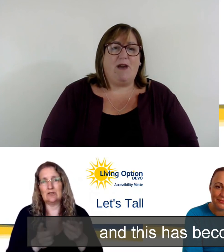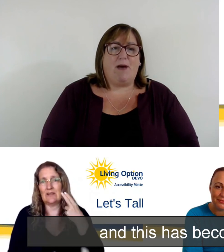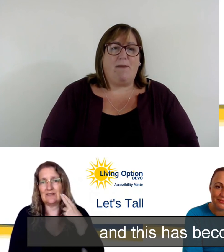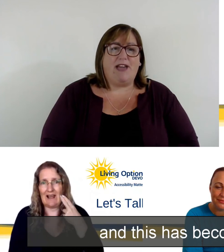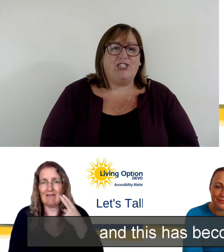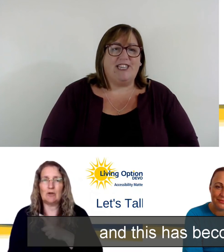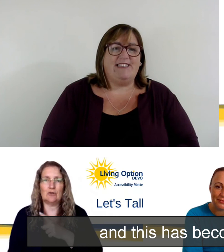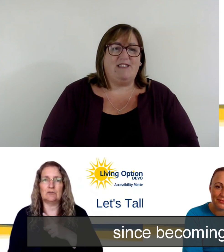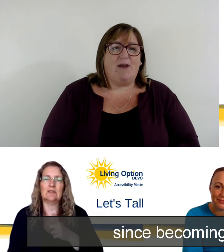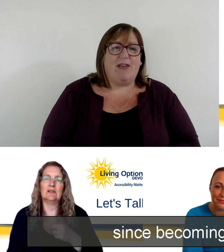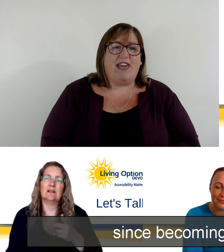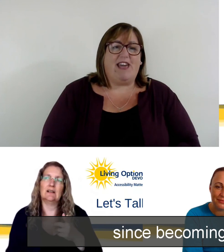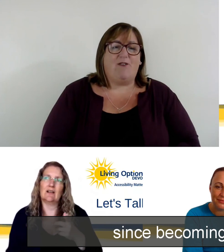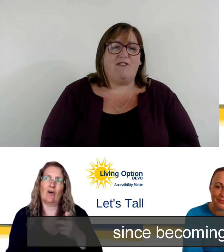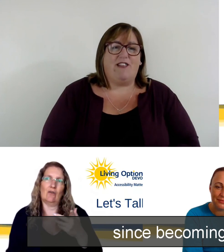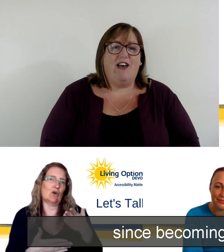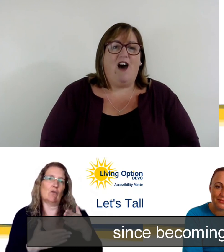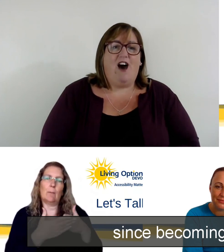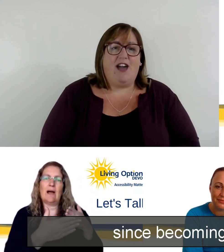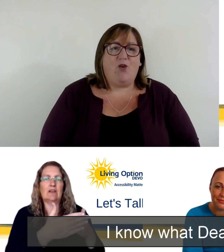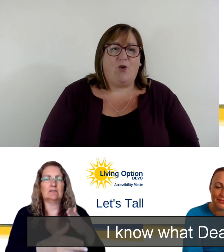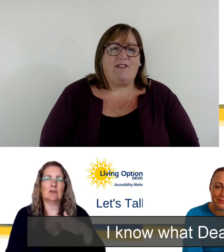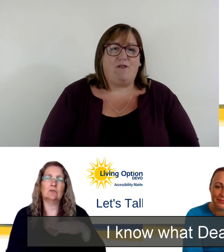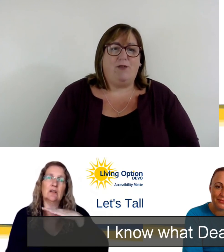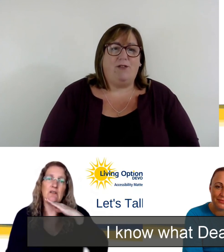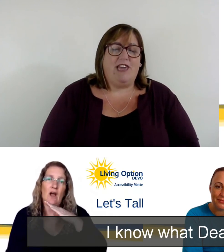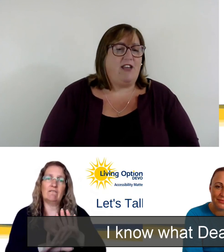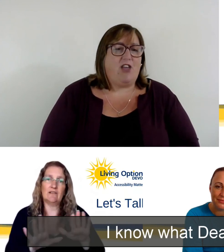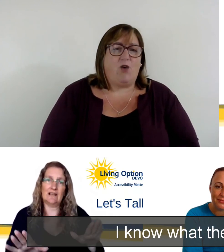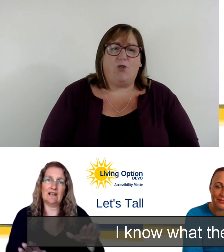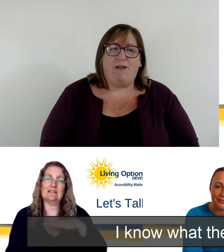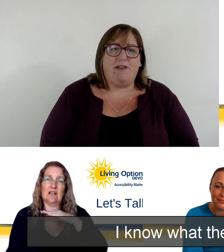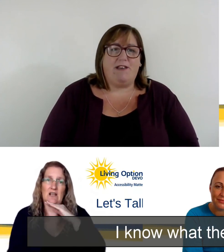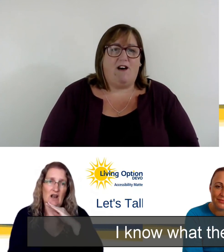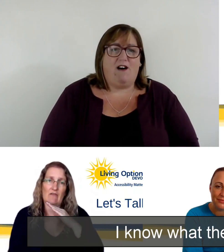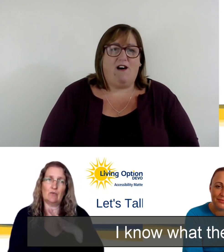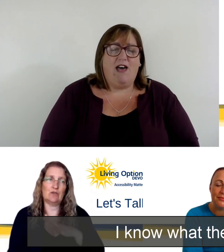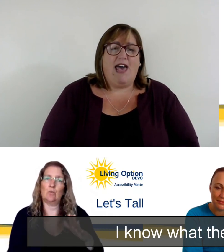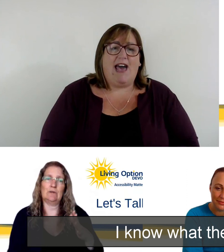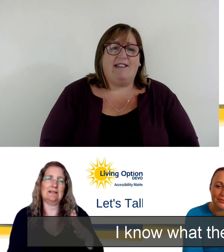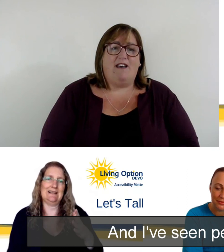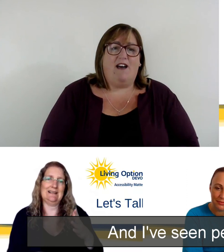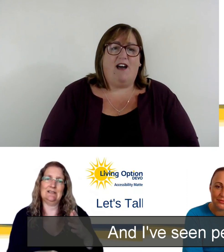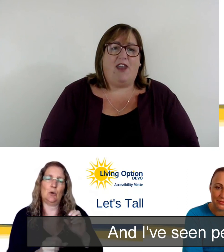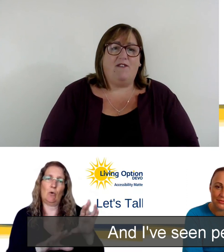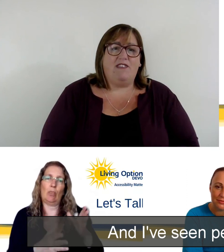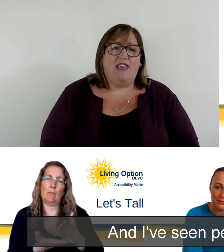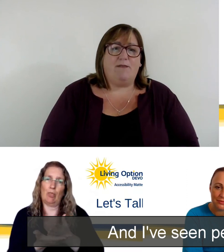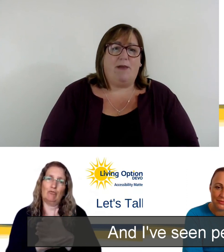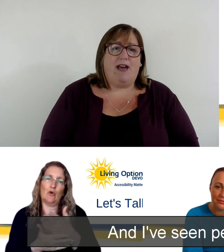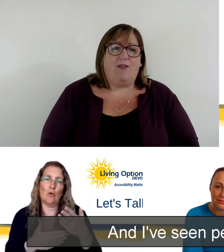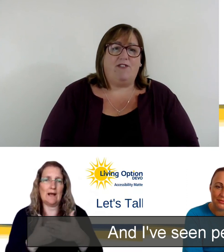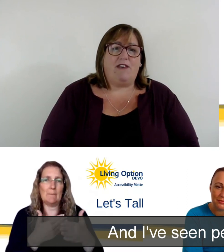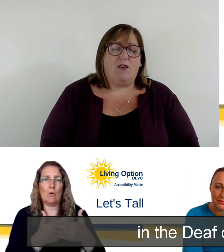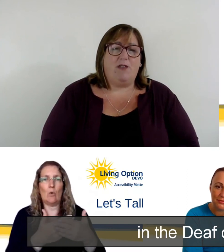this has become my passion since becoming a counsellor. I know what deaf people need. I know what the barriers are, and I've